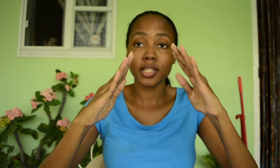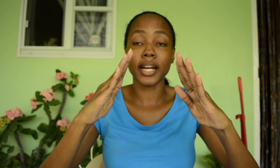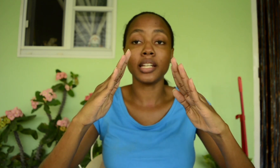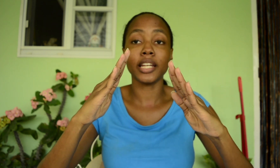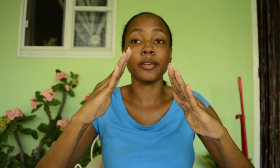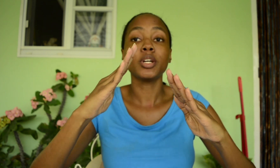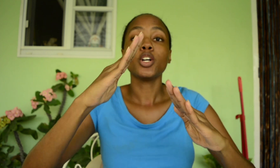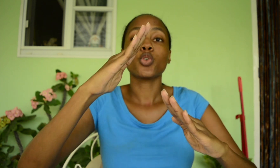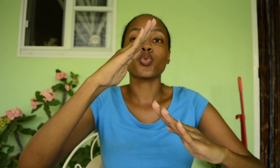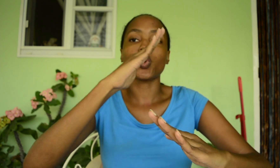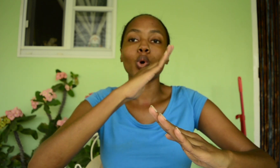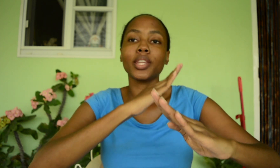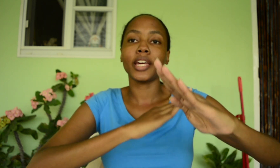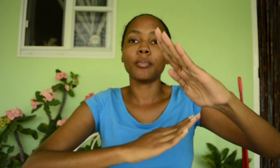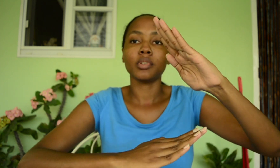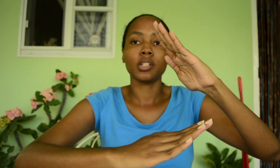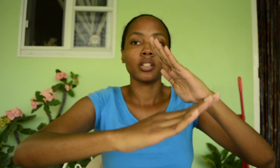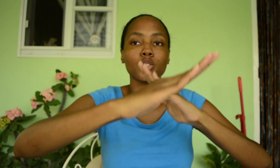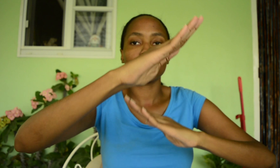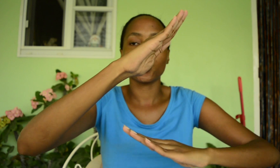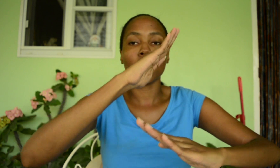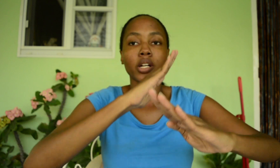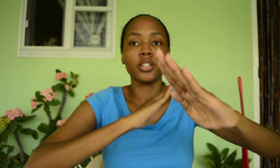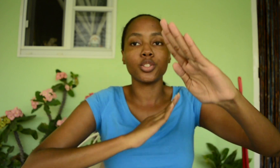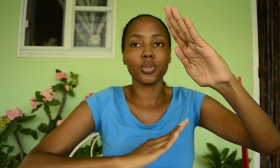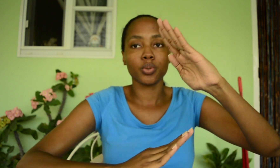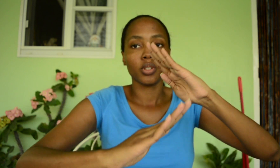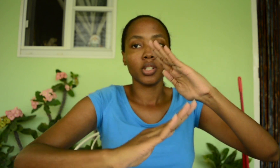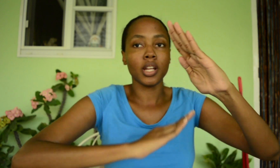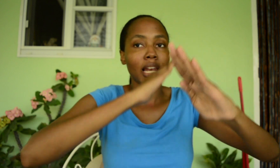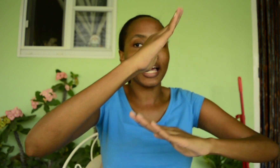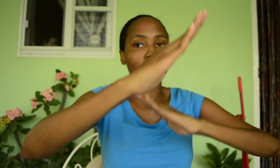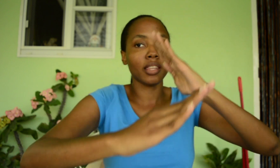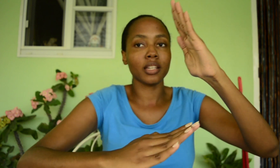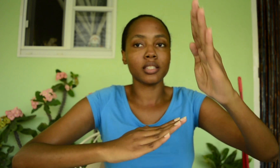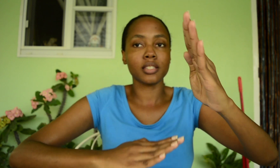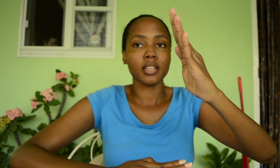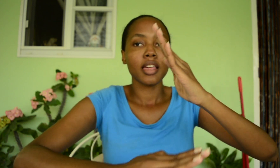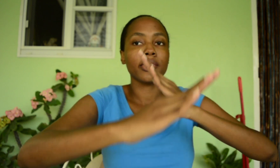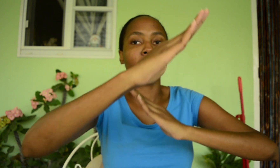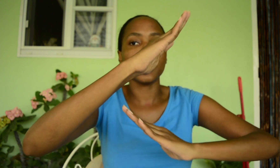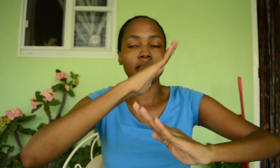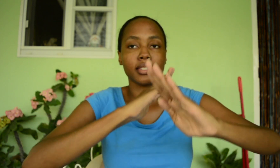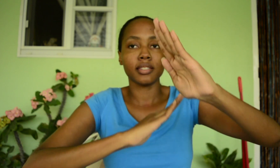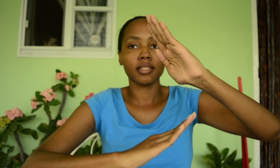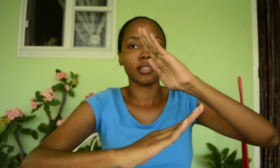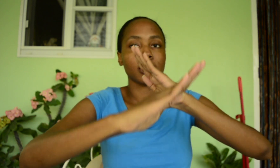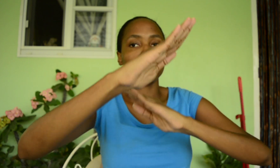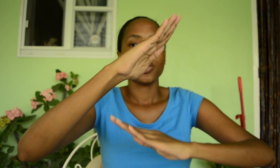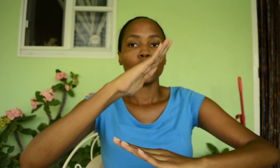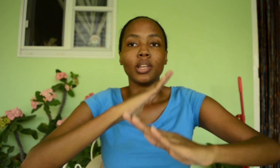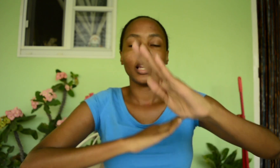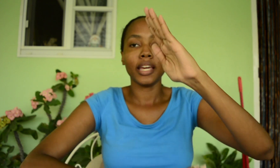sign lame. Roll them towards you. Not like this, this.